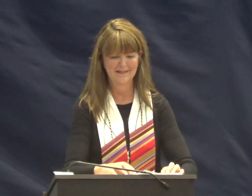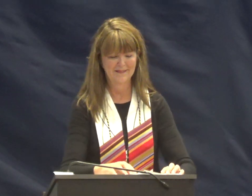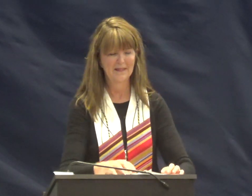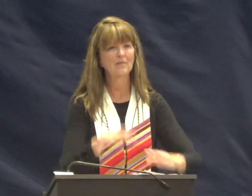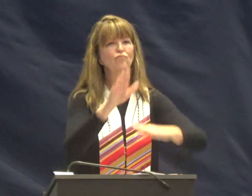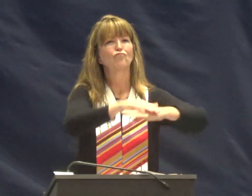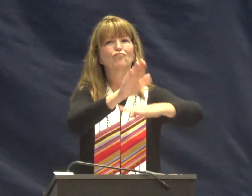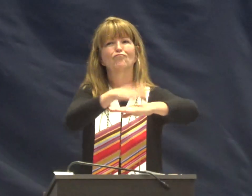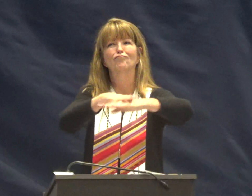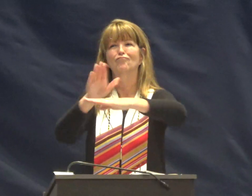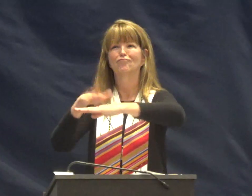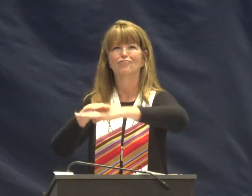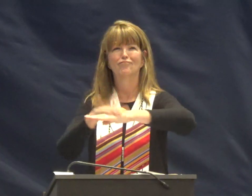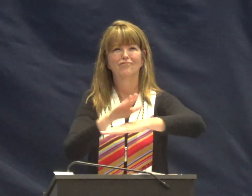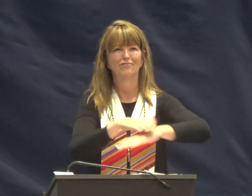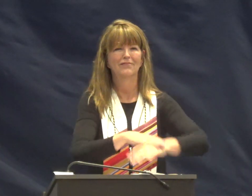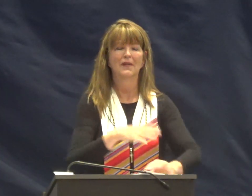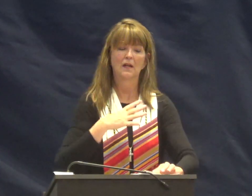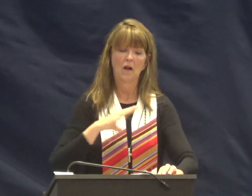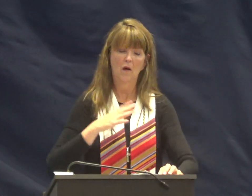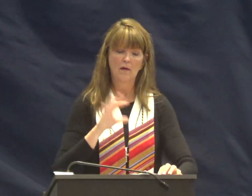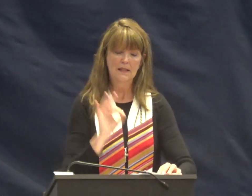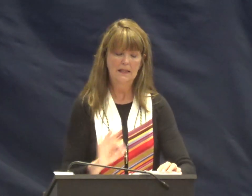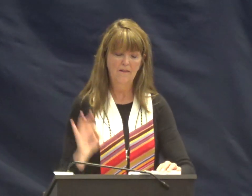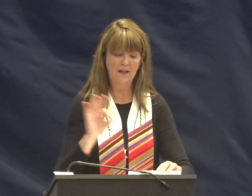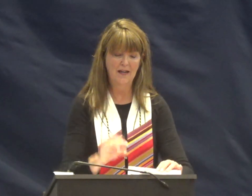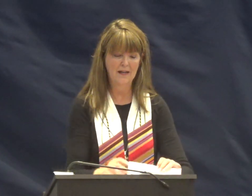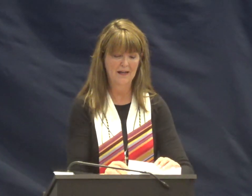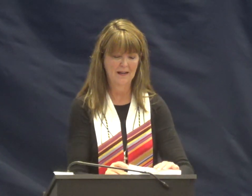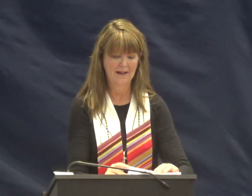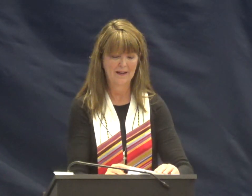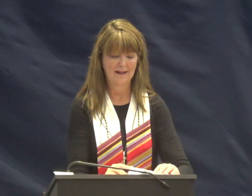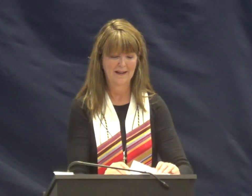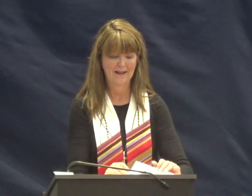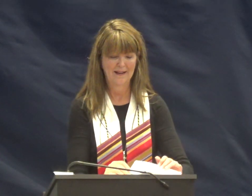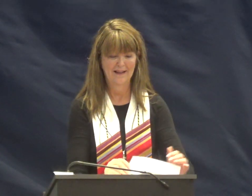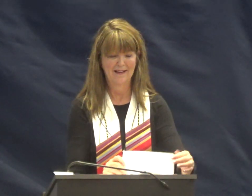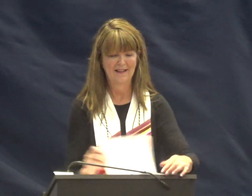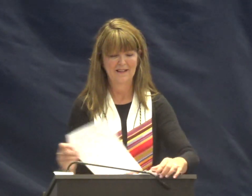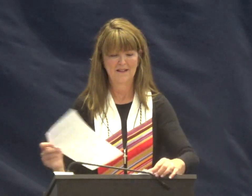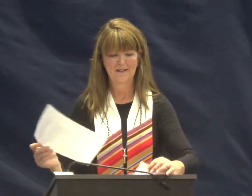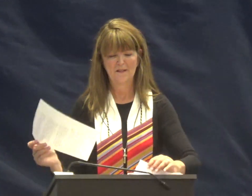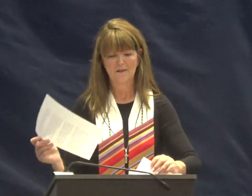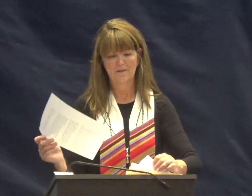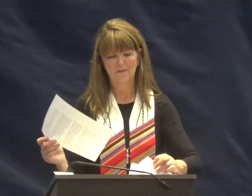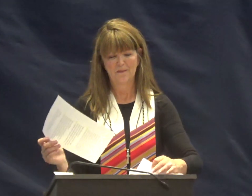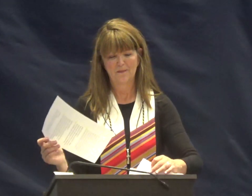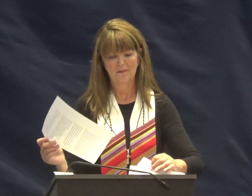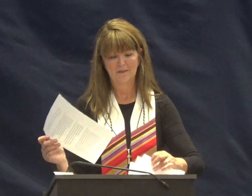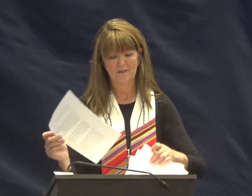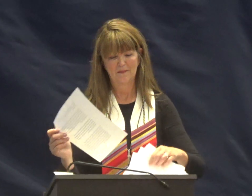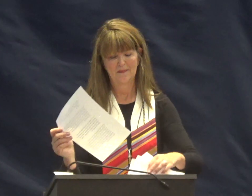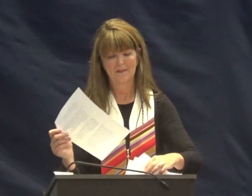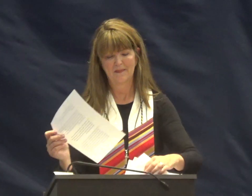that seem innocent, but really have a hidden meaning that you don't want. So I'm cautioning you to be very careful on what you